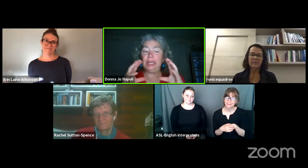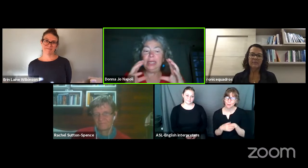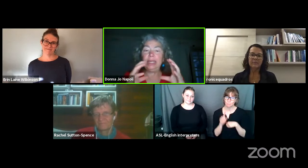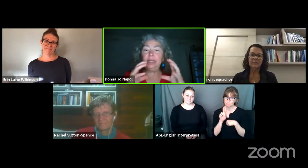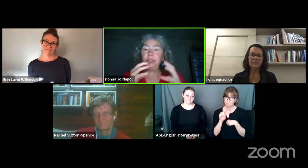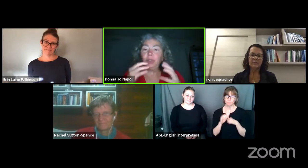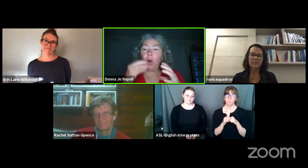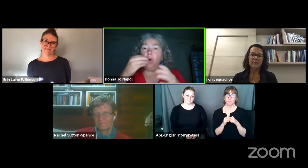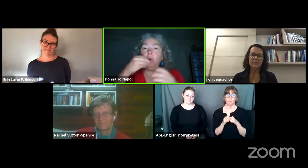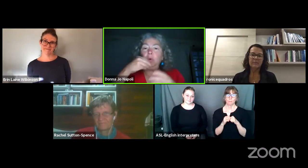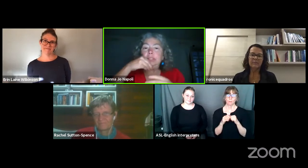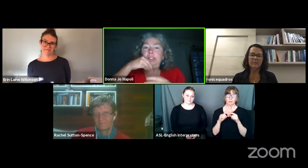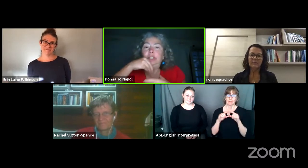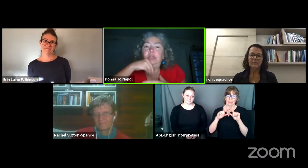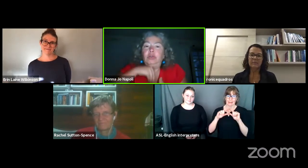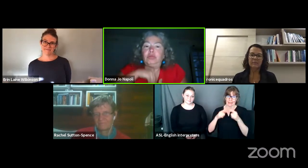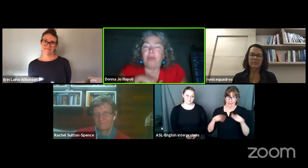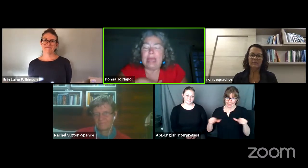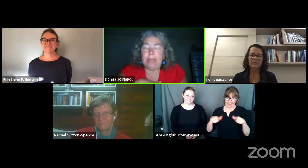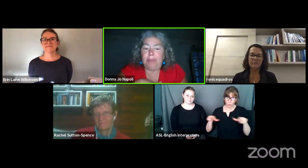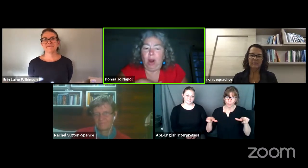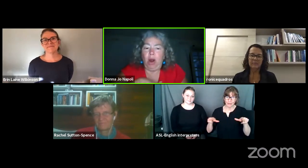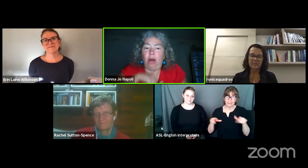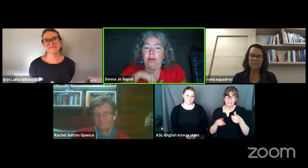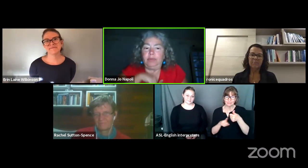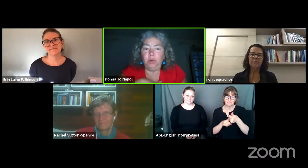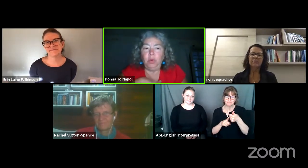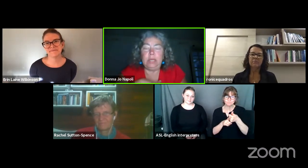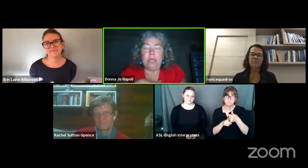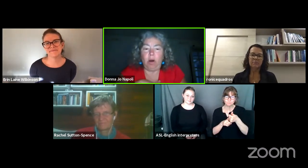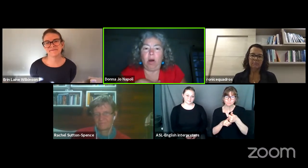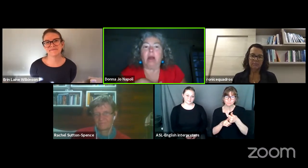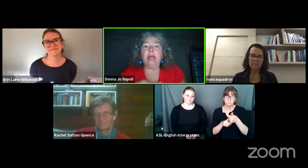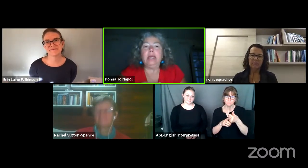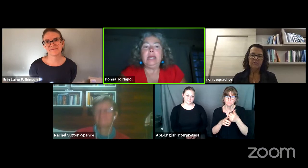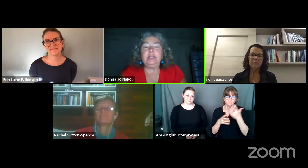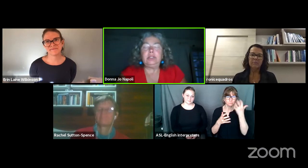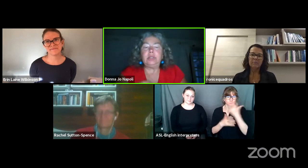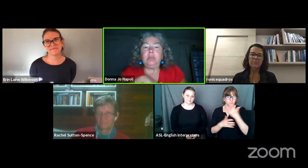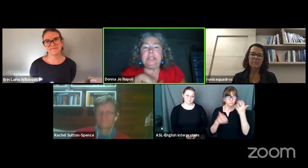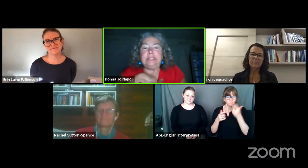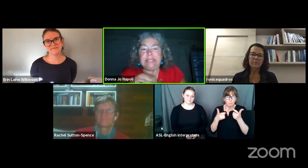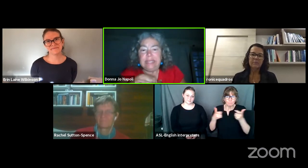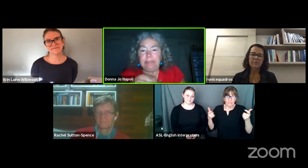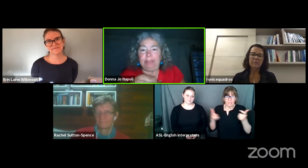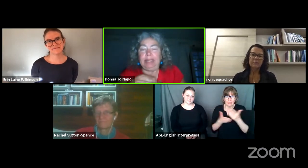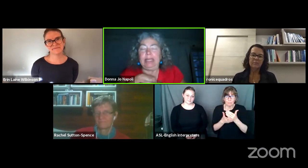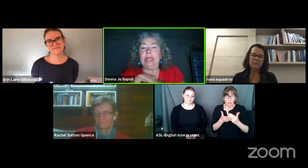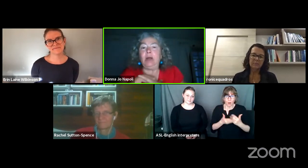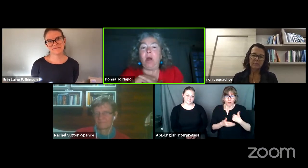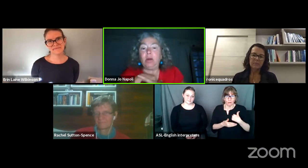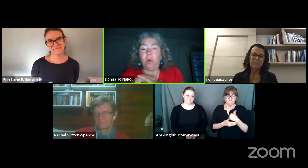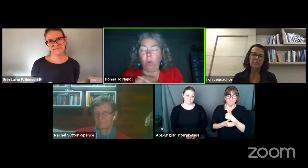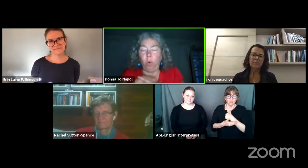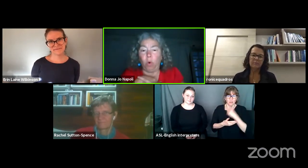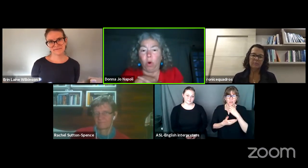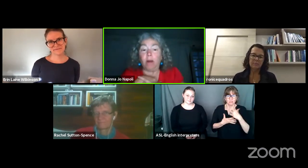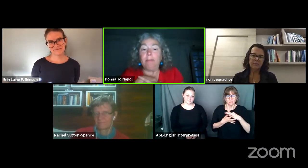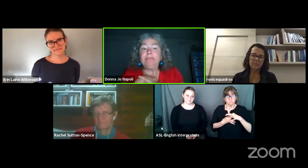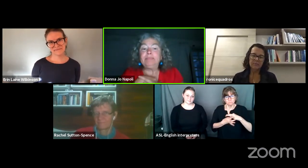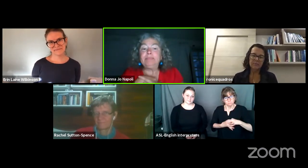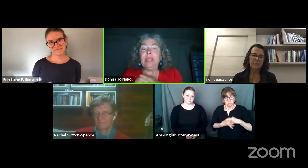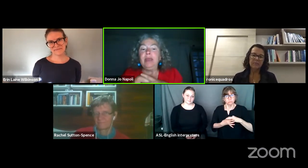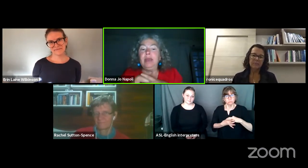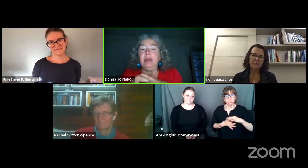Language is such a great part of who we are. It's so deeply in our